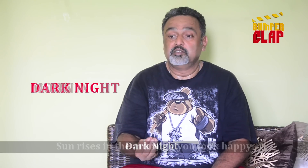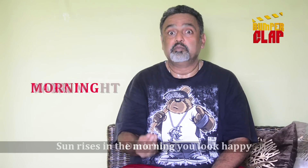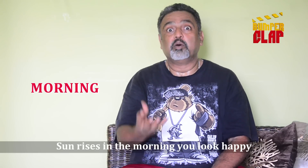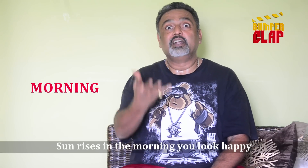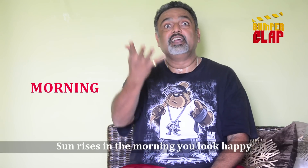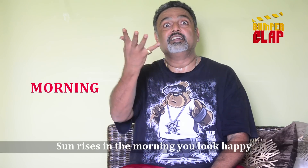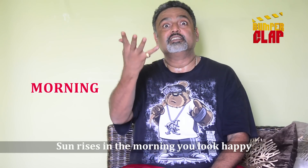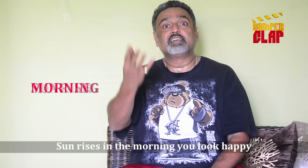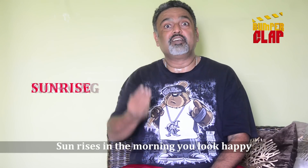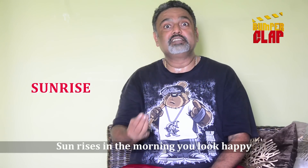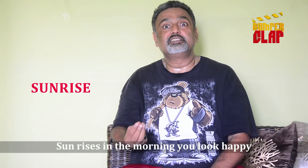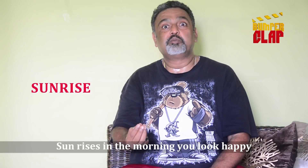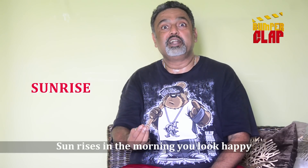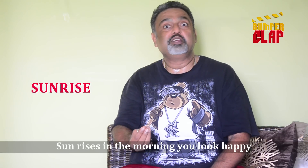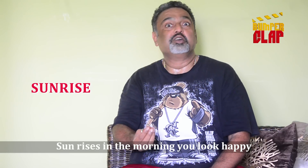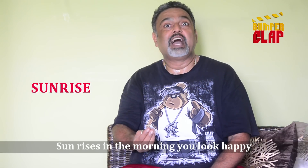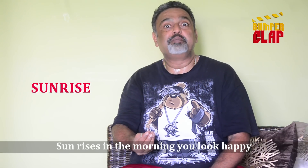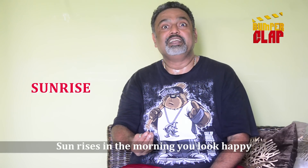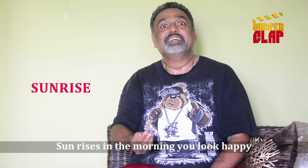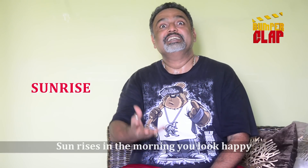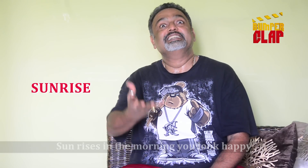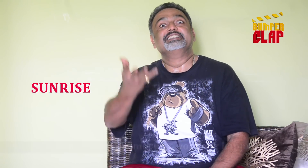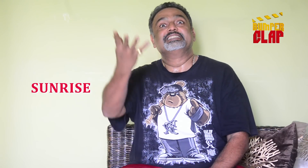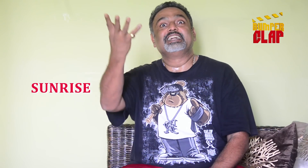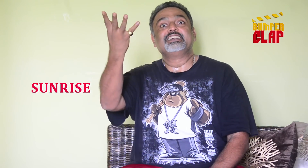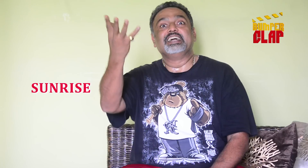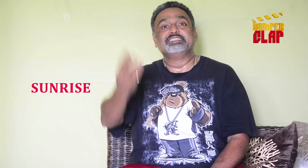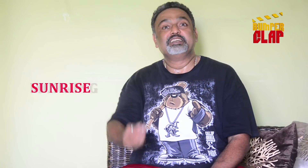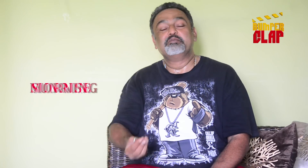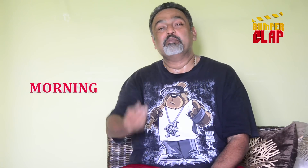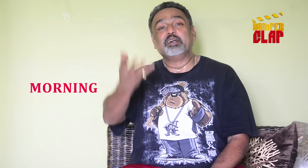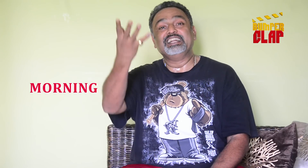morning. Sunrise in the morning, look happy. Sunrise, morning,